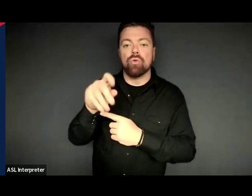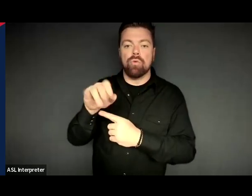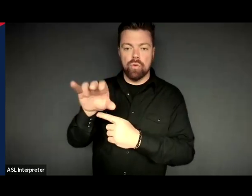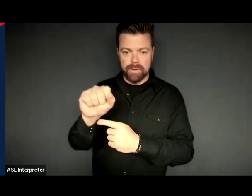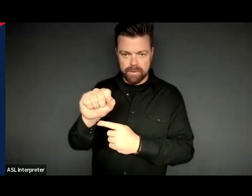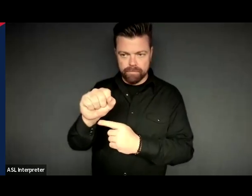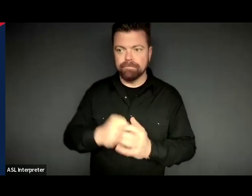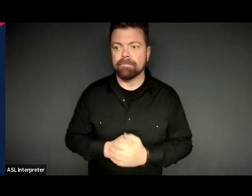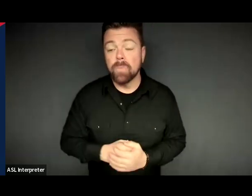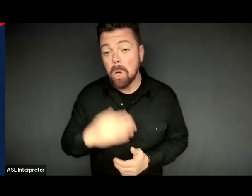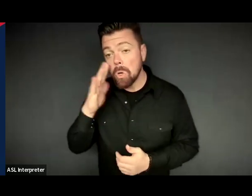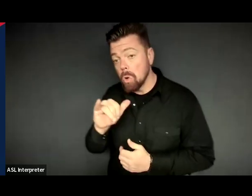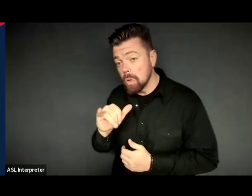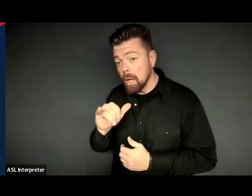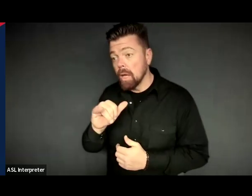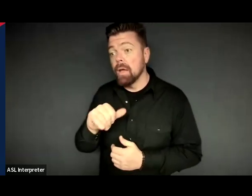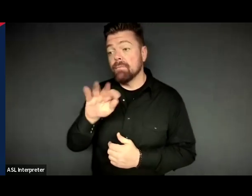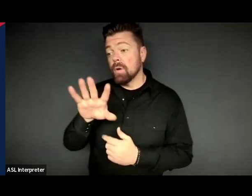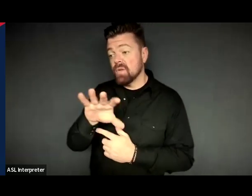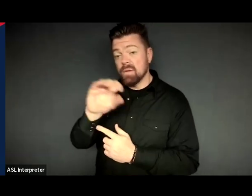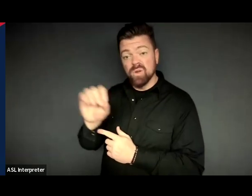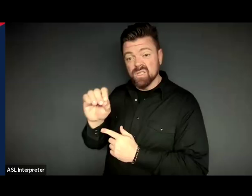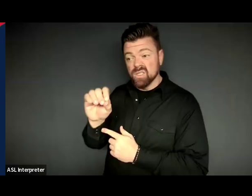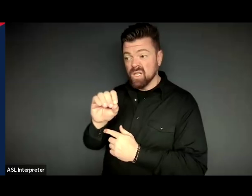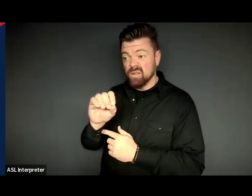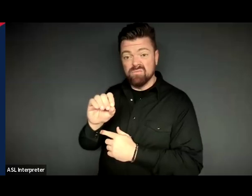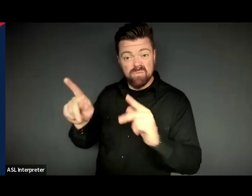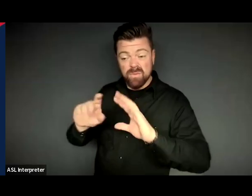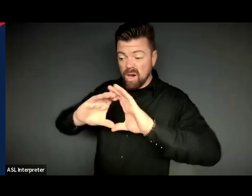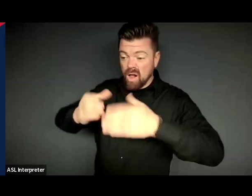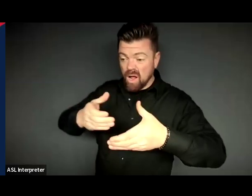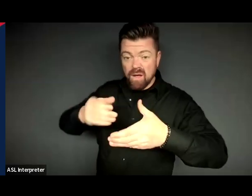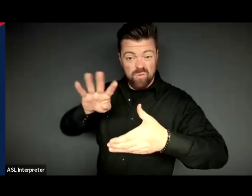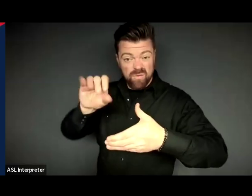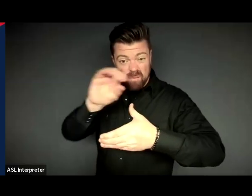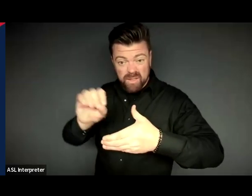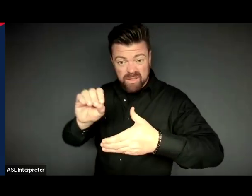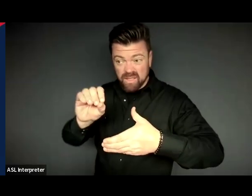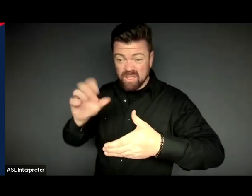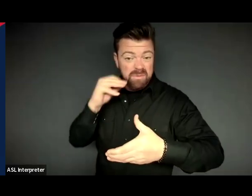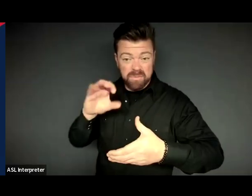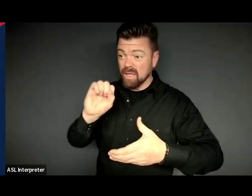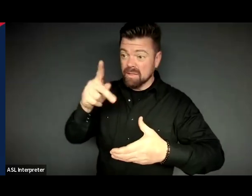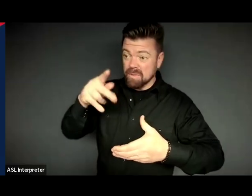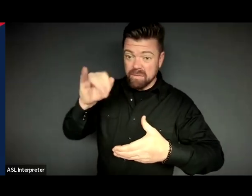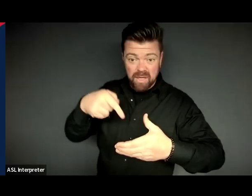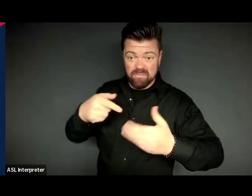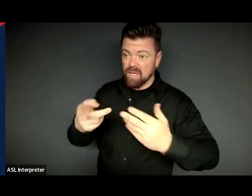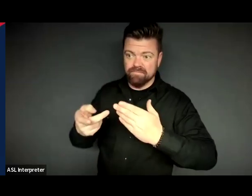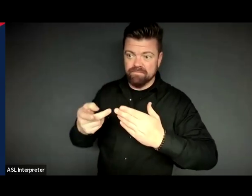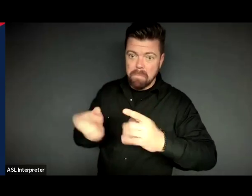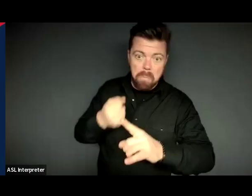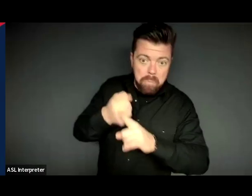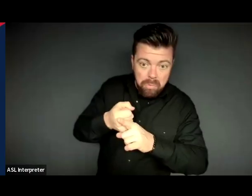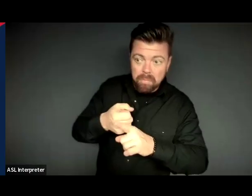Do you know that 45% of people with spinal cord injury have osteoporosis